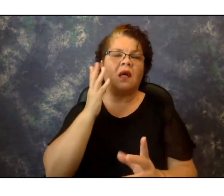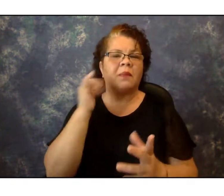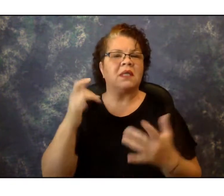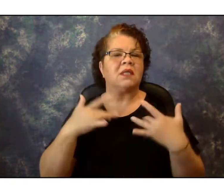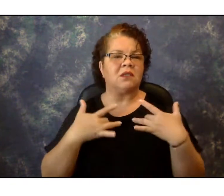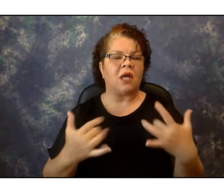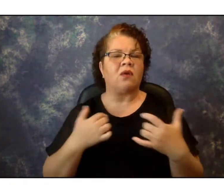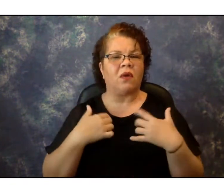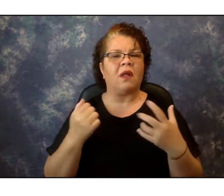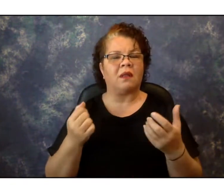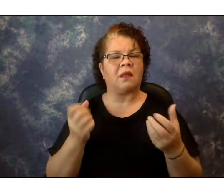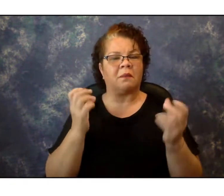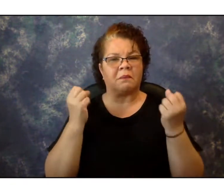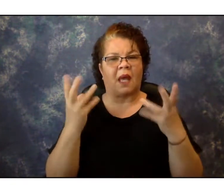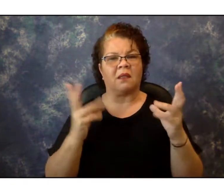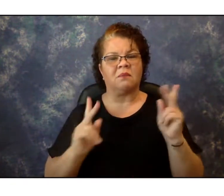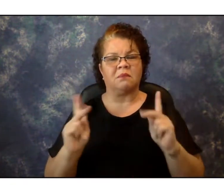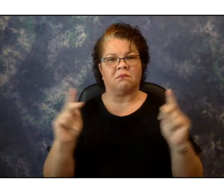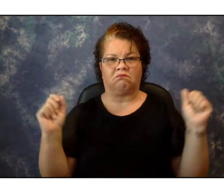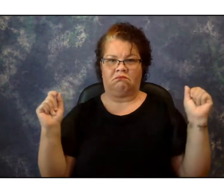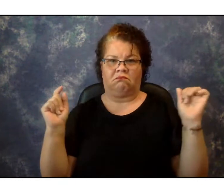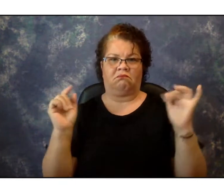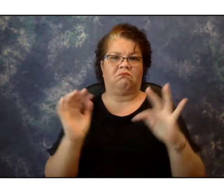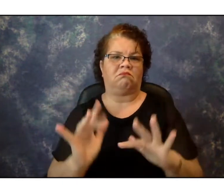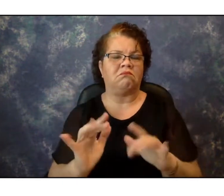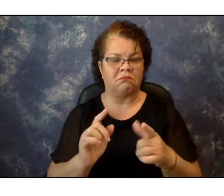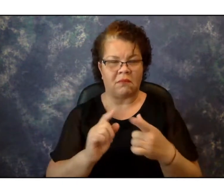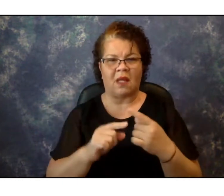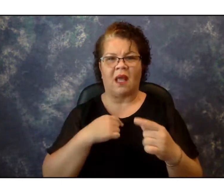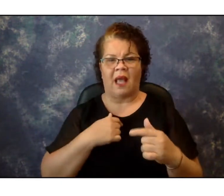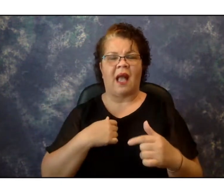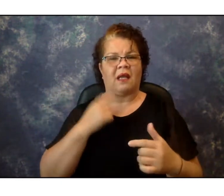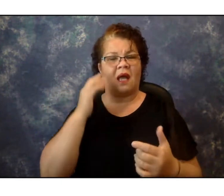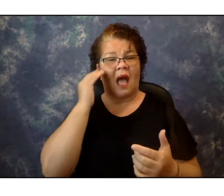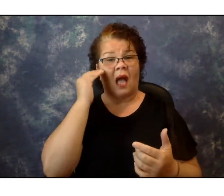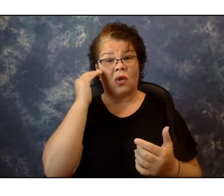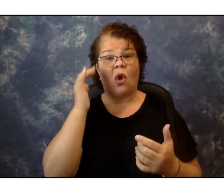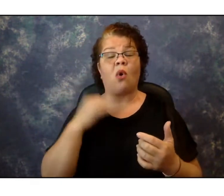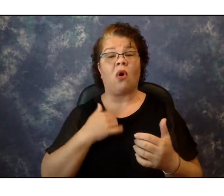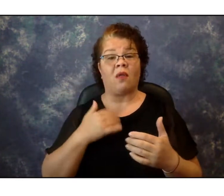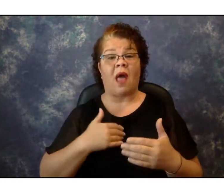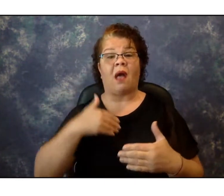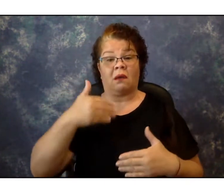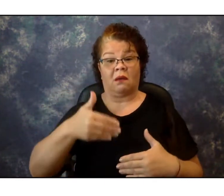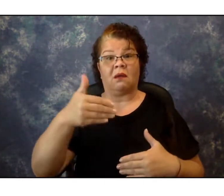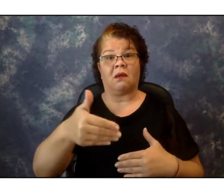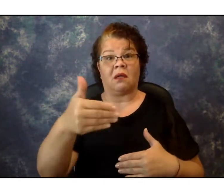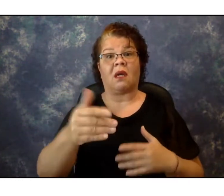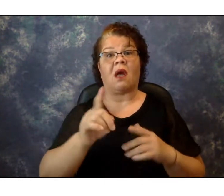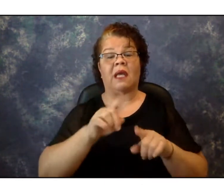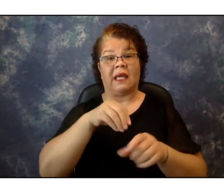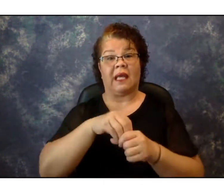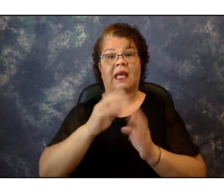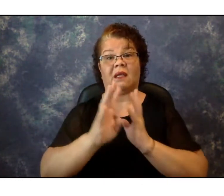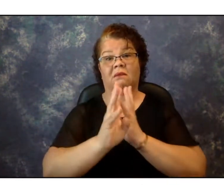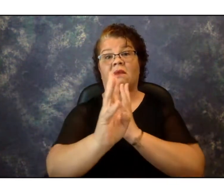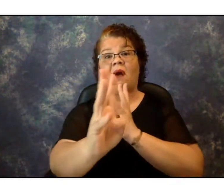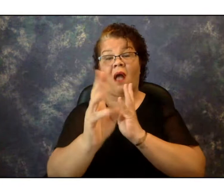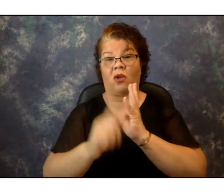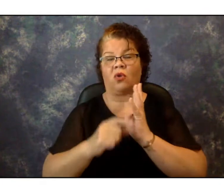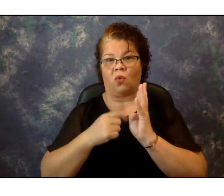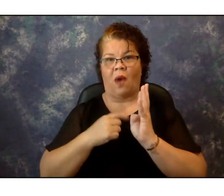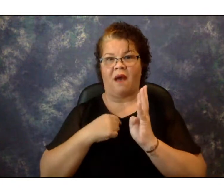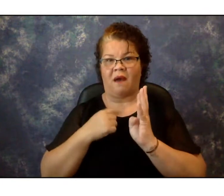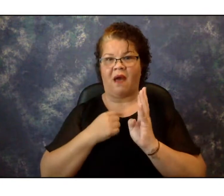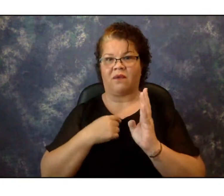And I know all along the way I was sort of preparing myself, and like I said, I was with my son, who was his age,